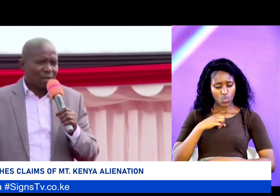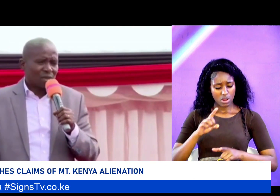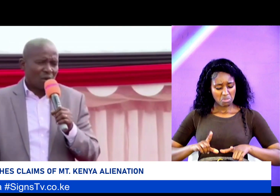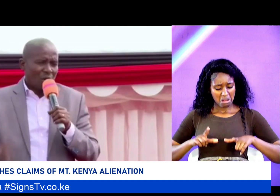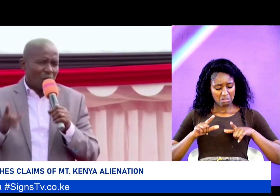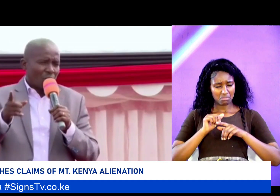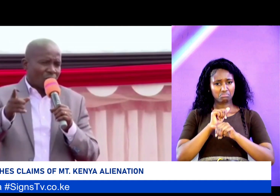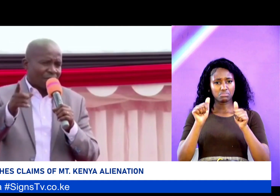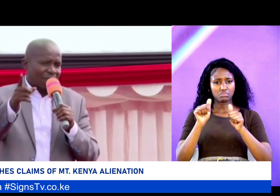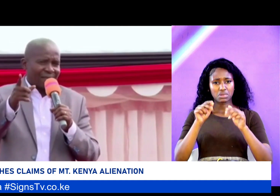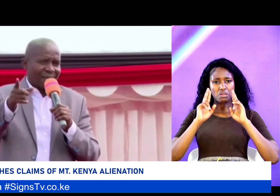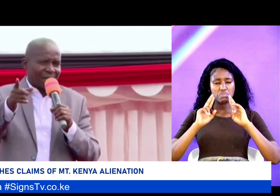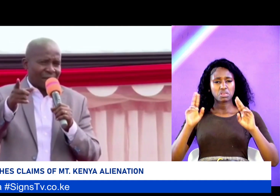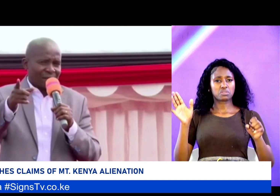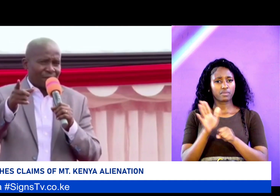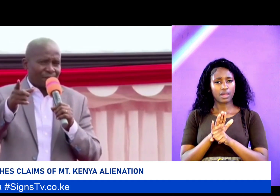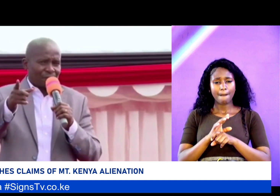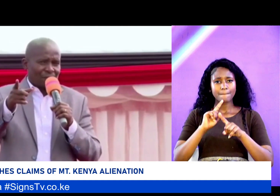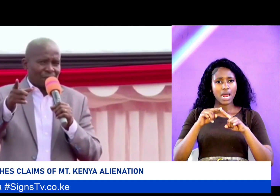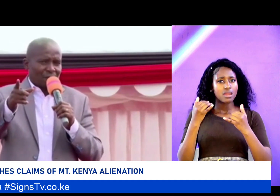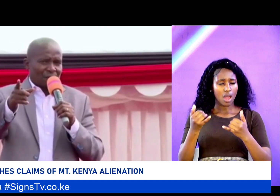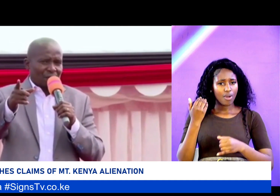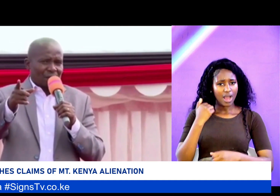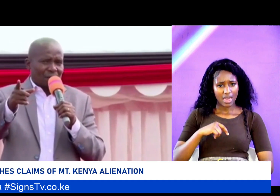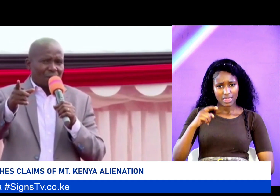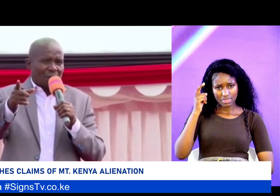amani? So safari hii